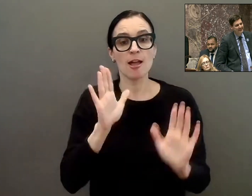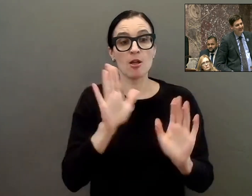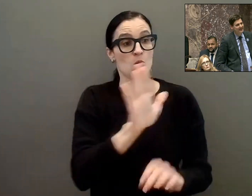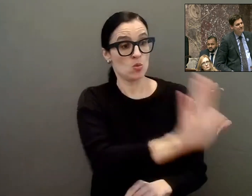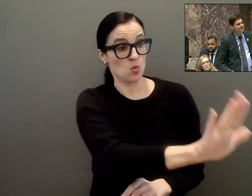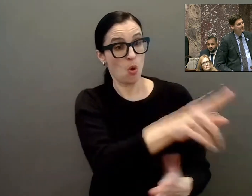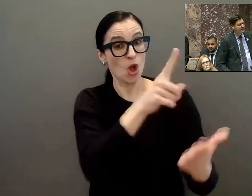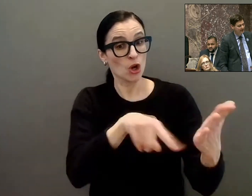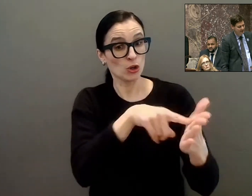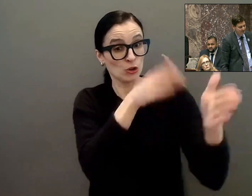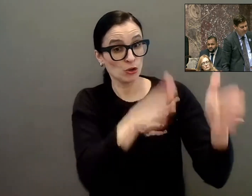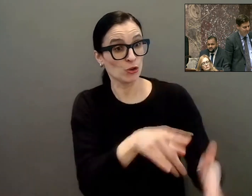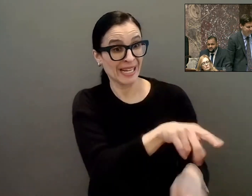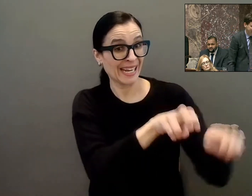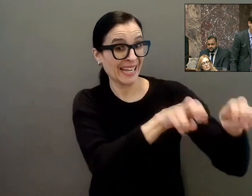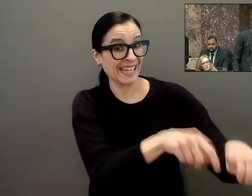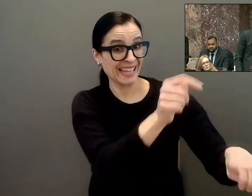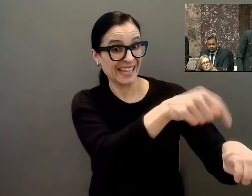Members.